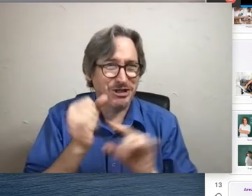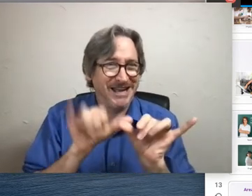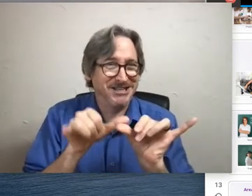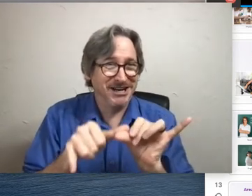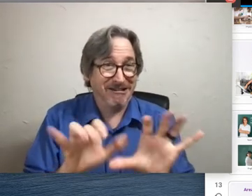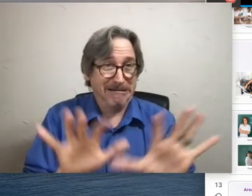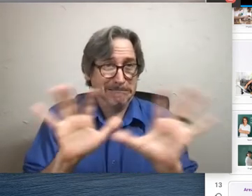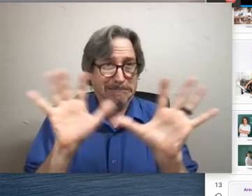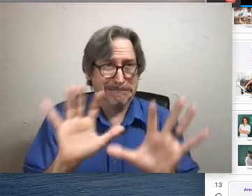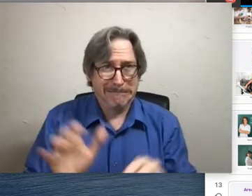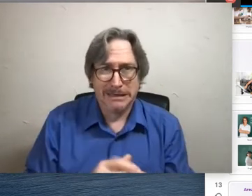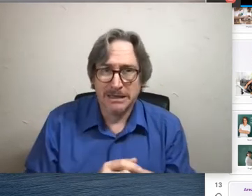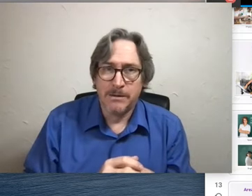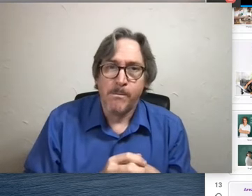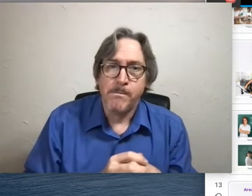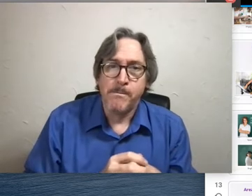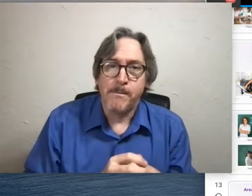social engineering,